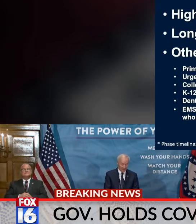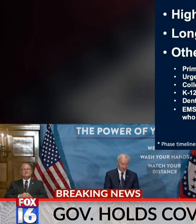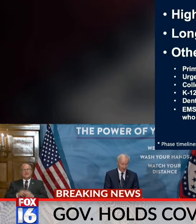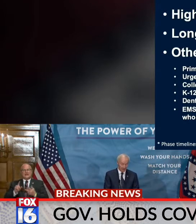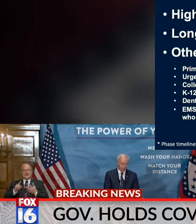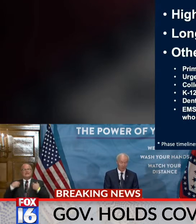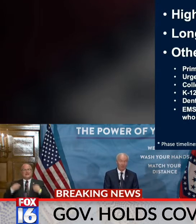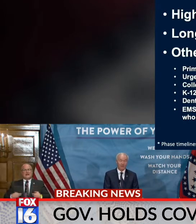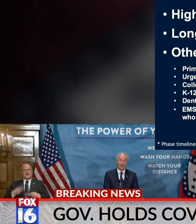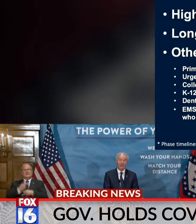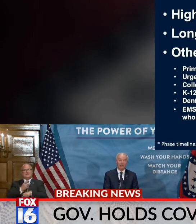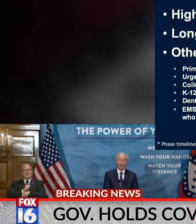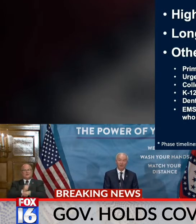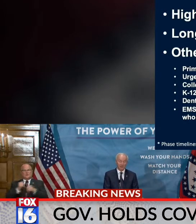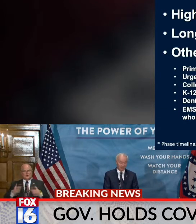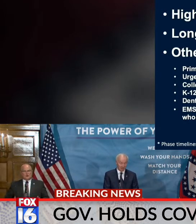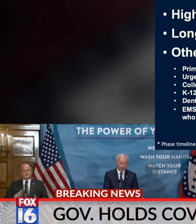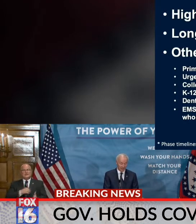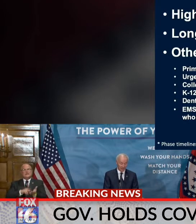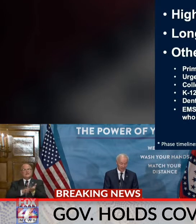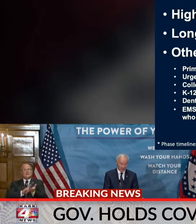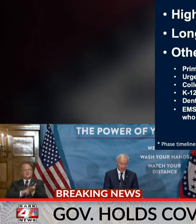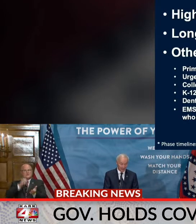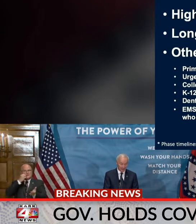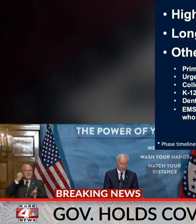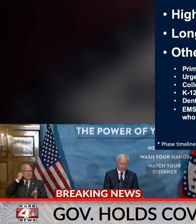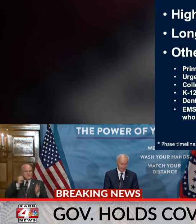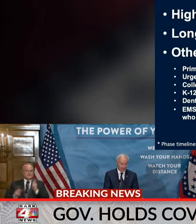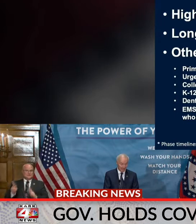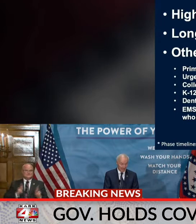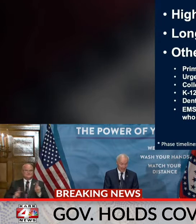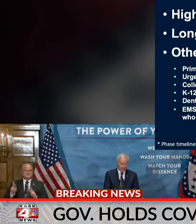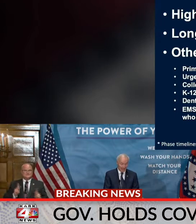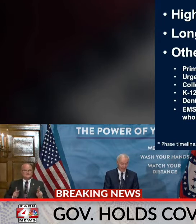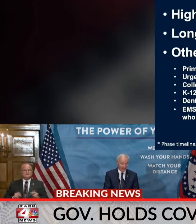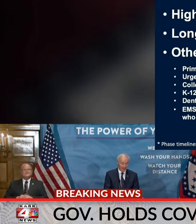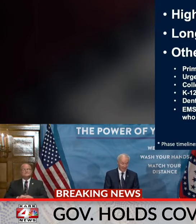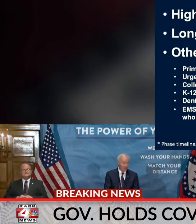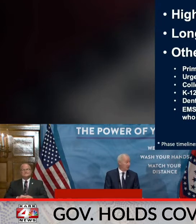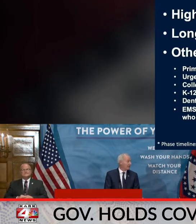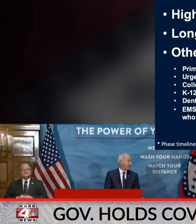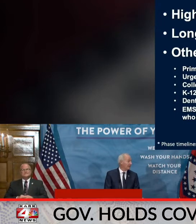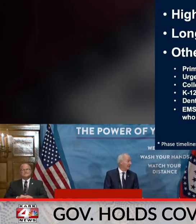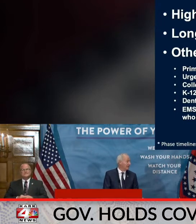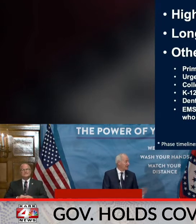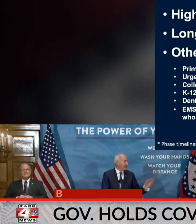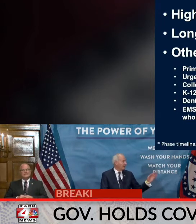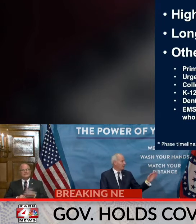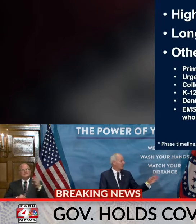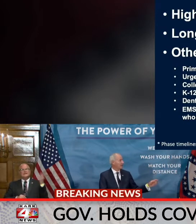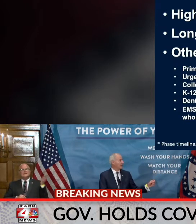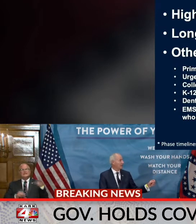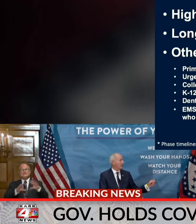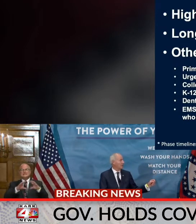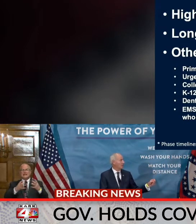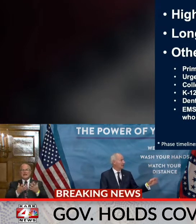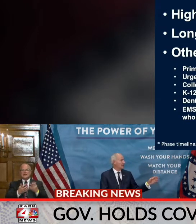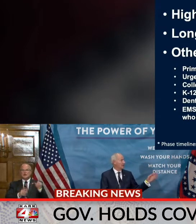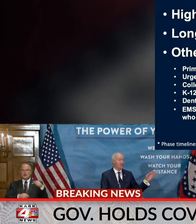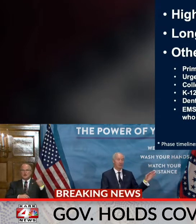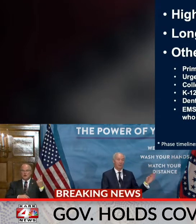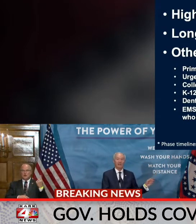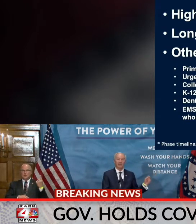health care workers and our long-term care residents. And if you look at this category